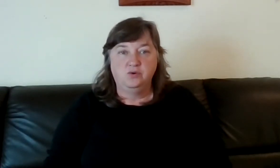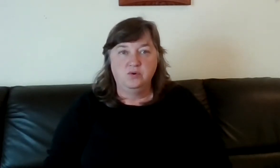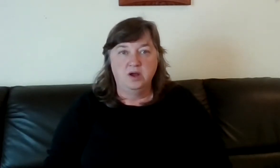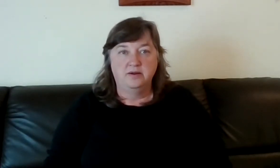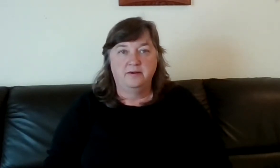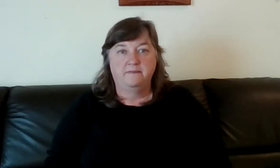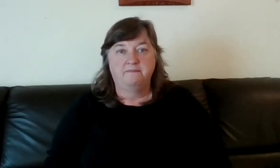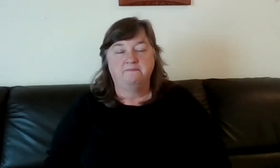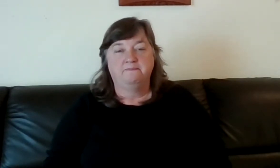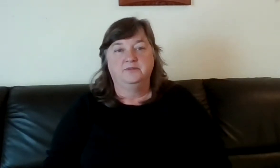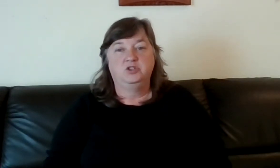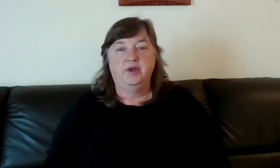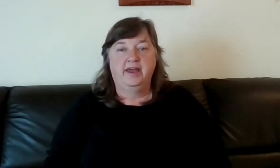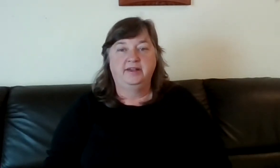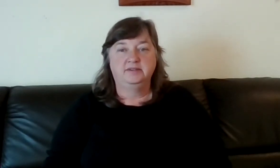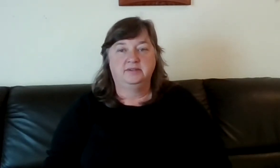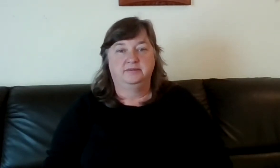New, two hands.